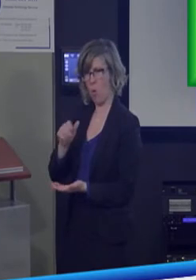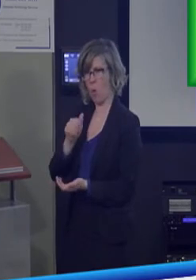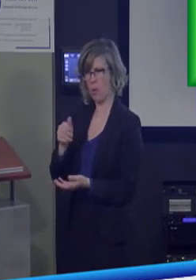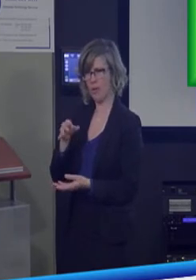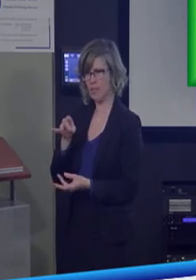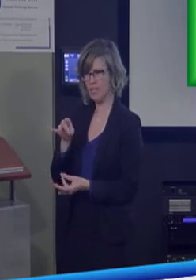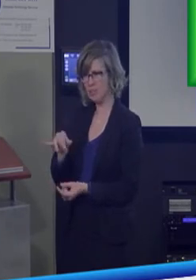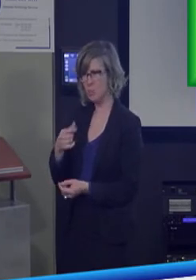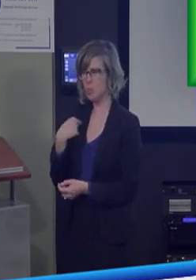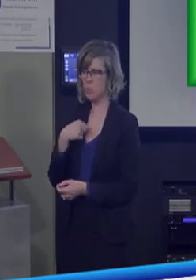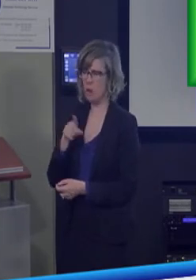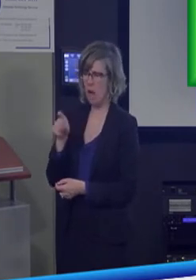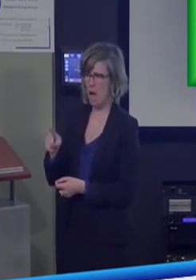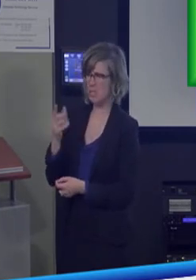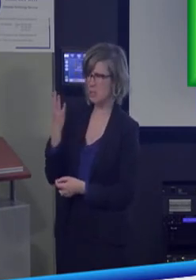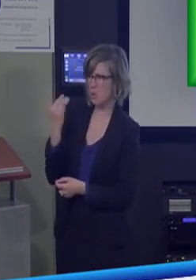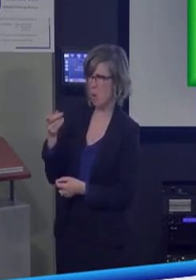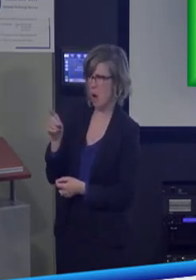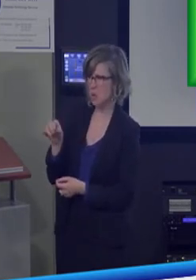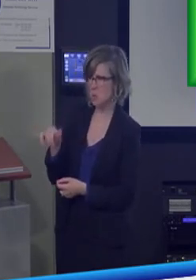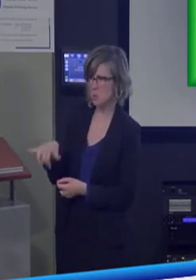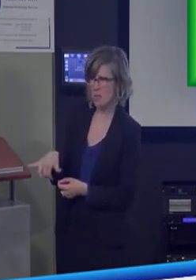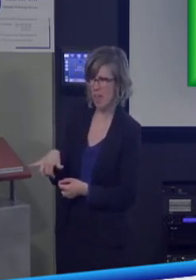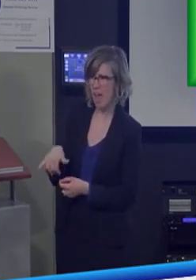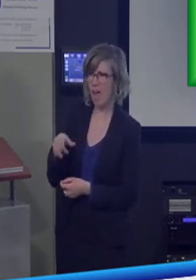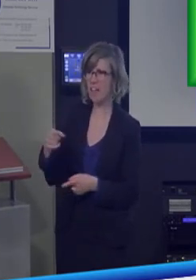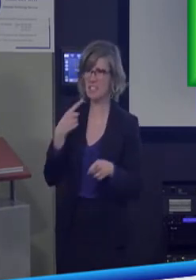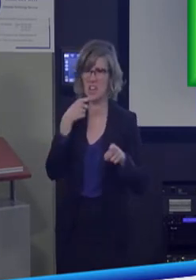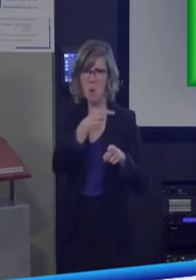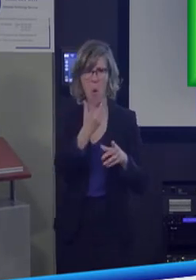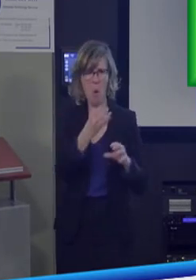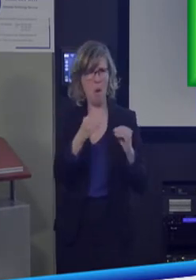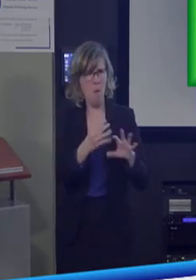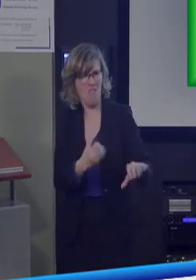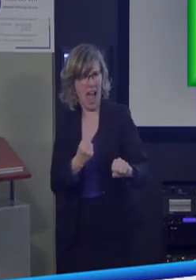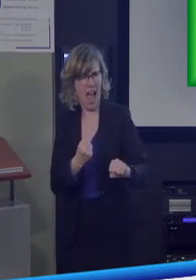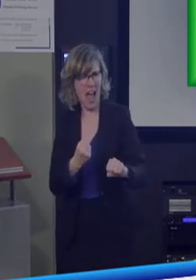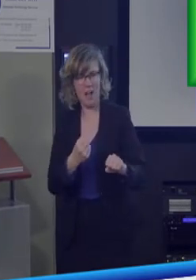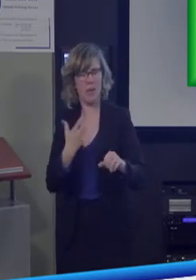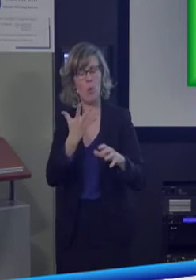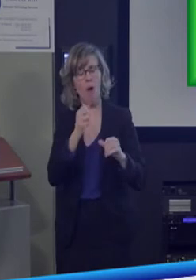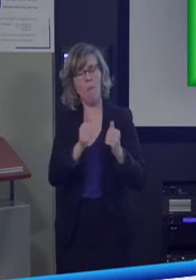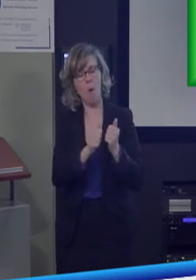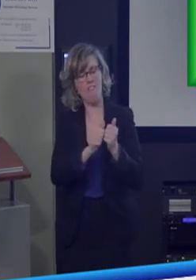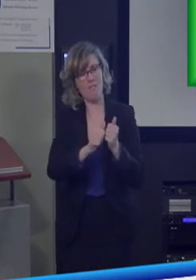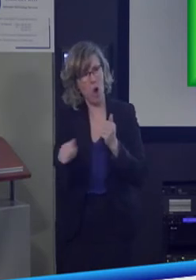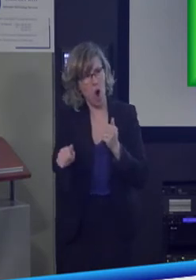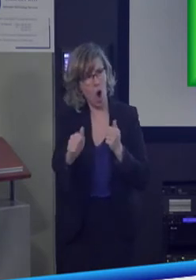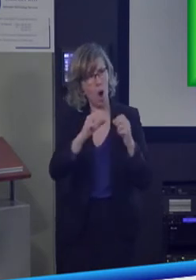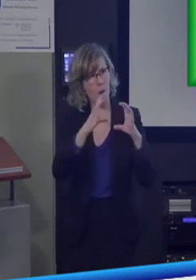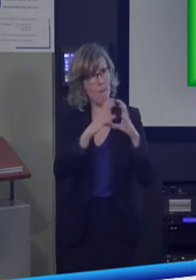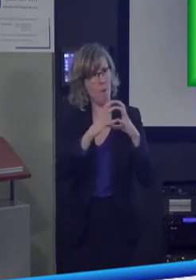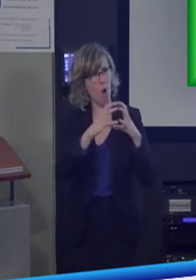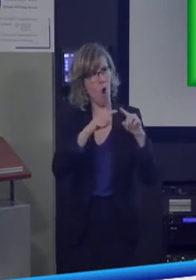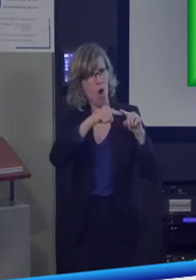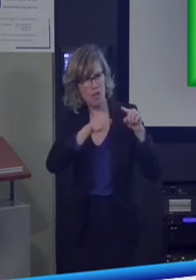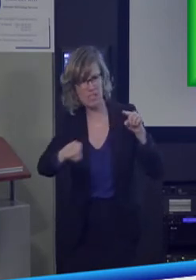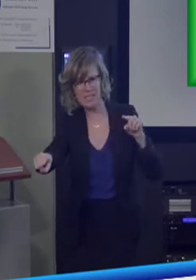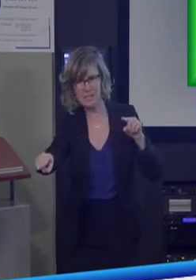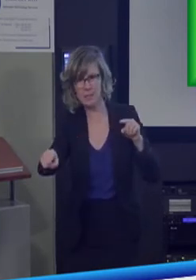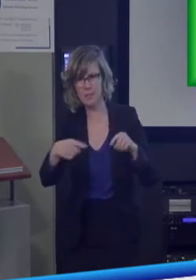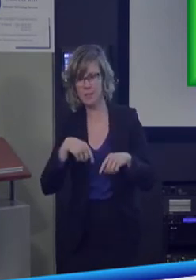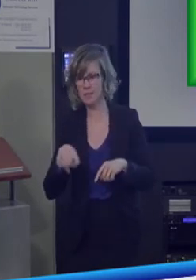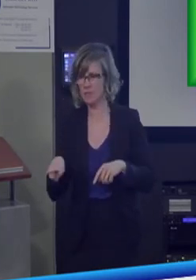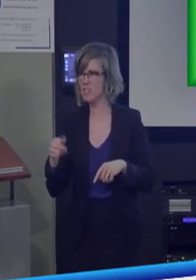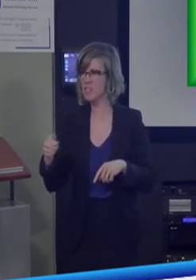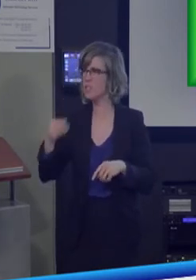that? And they say, we want the ball to go the furthest. They're not interested in isolating causal factors. They just want